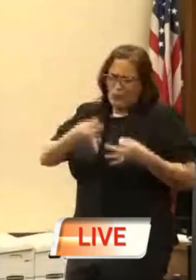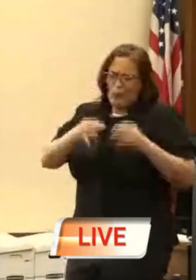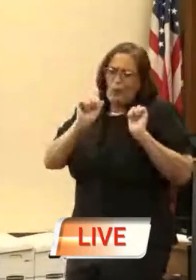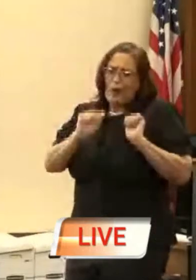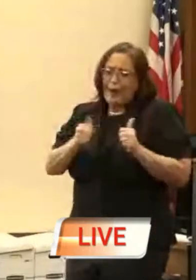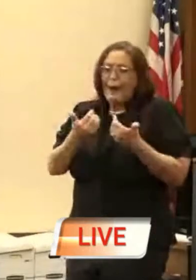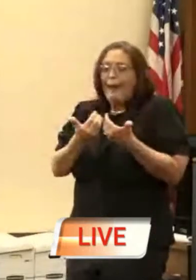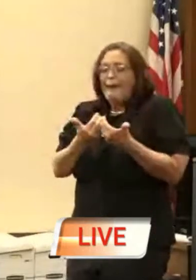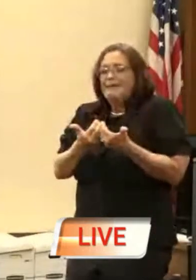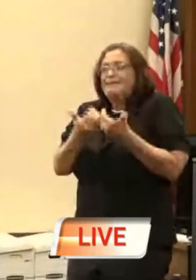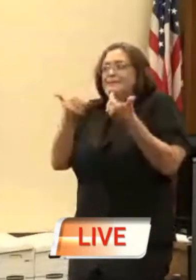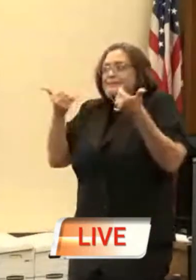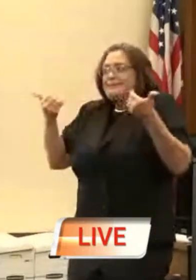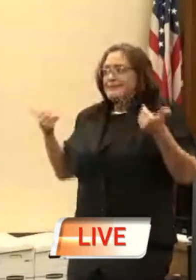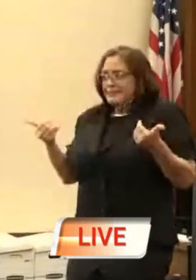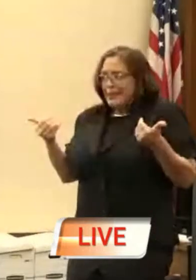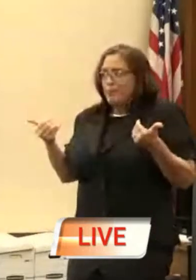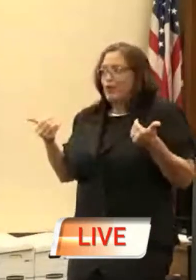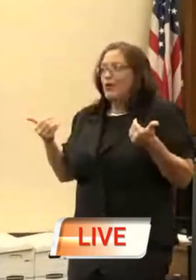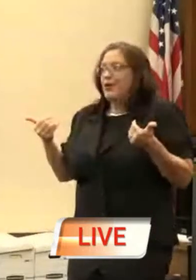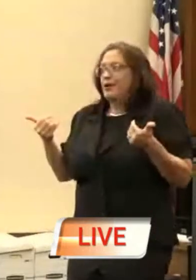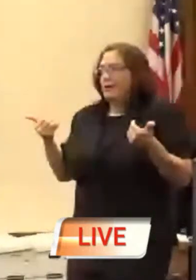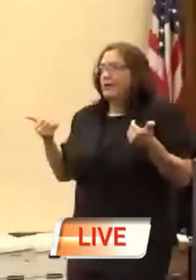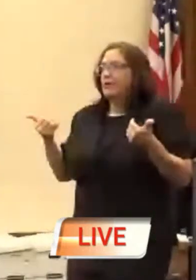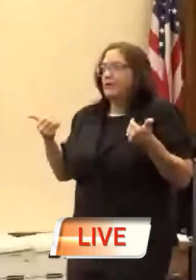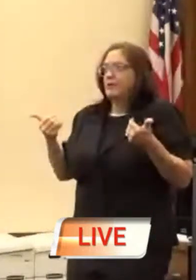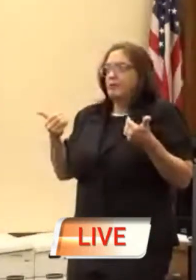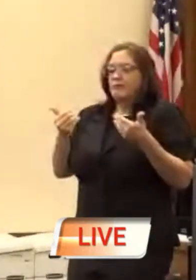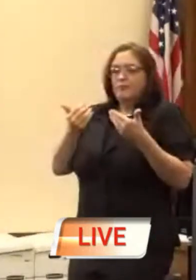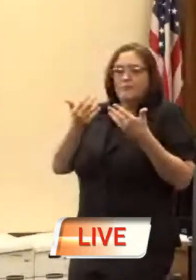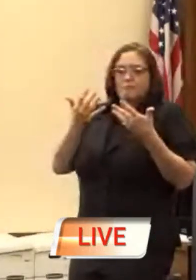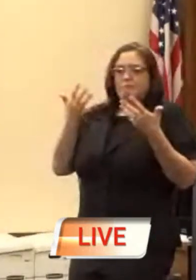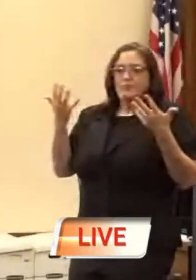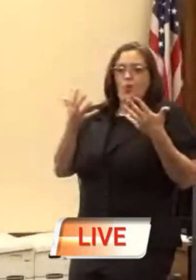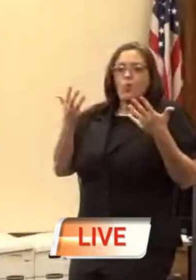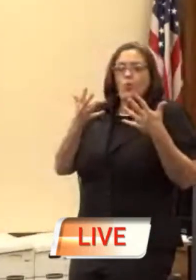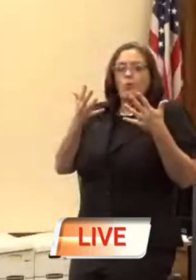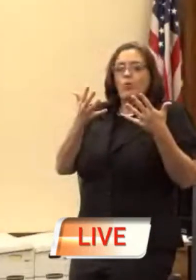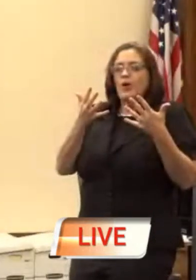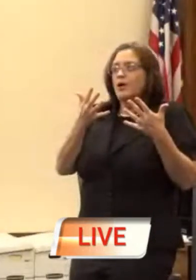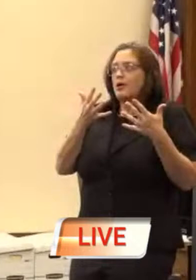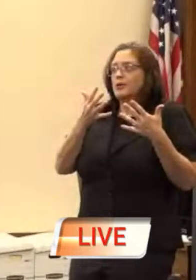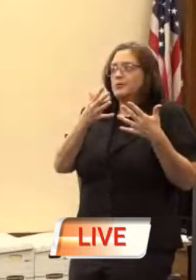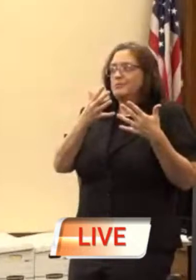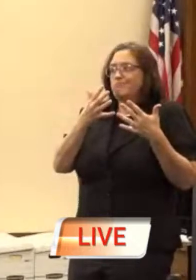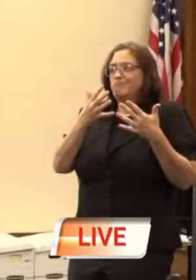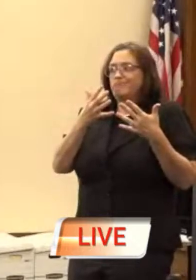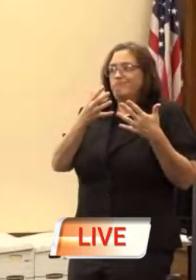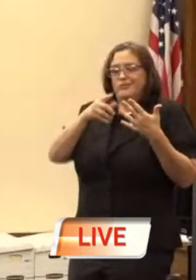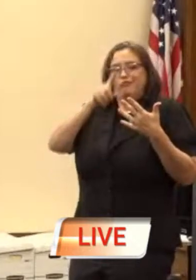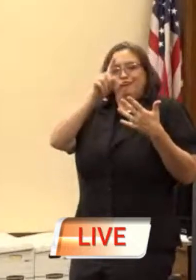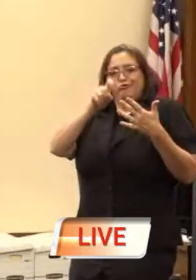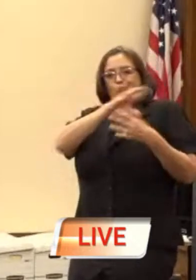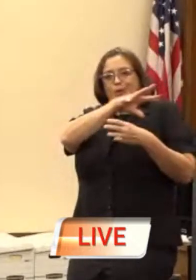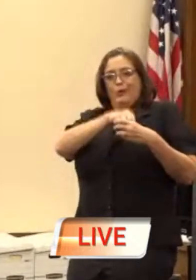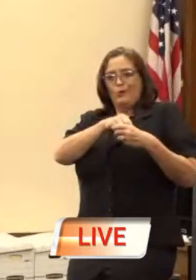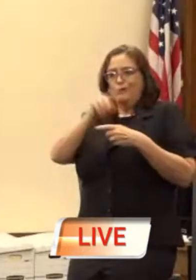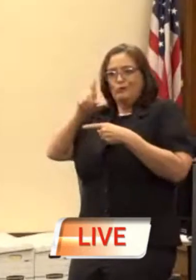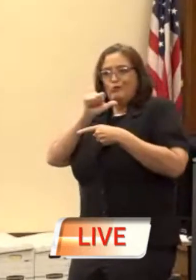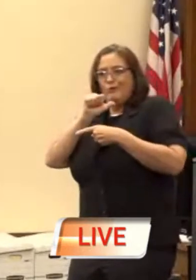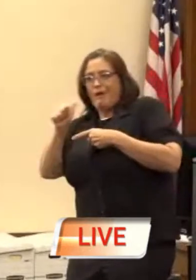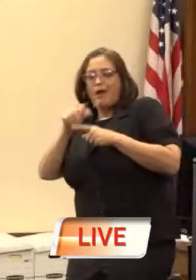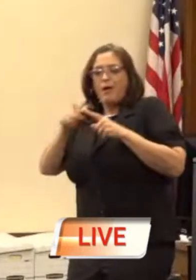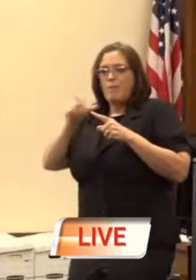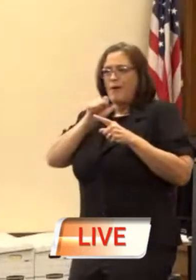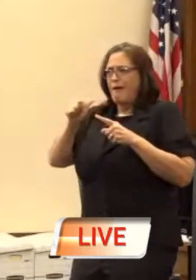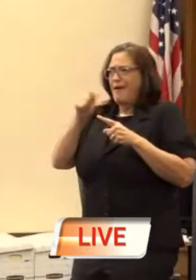separating that which is relevant from irrelevant, wheat from the chaff, but I don't see how it's relevant